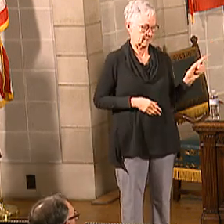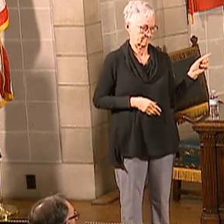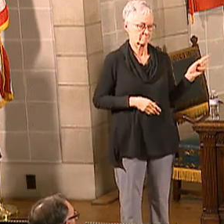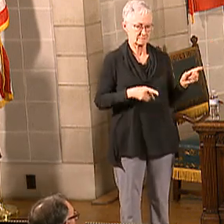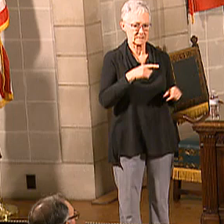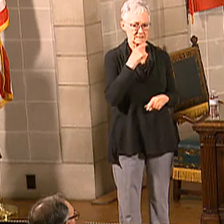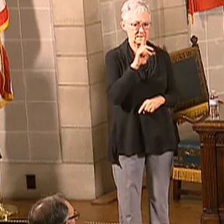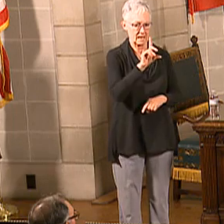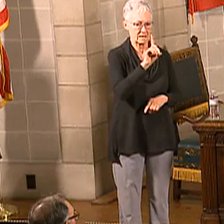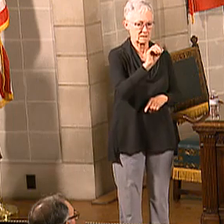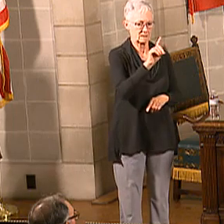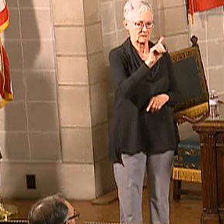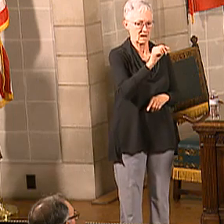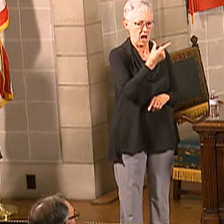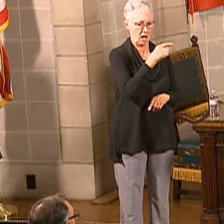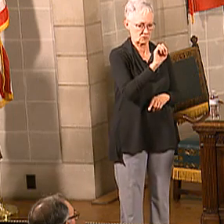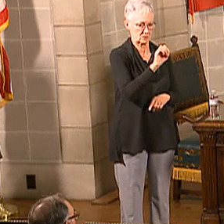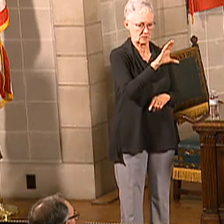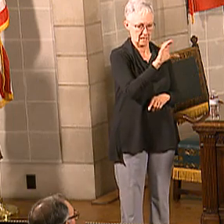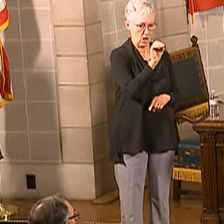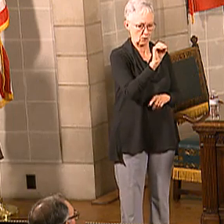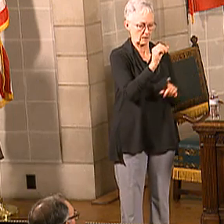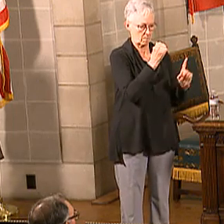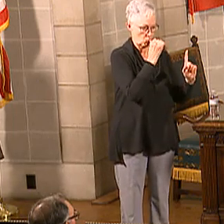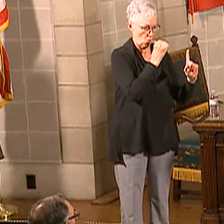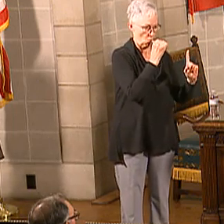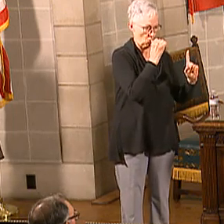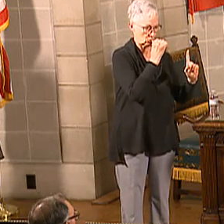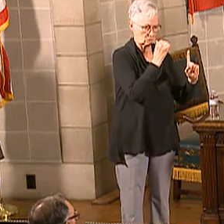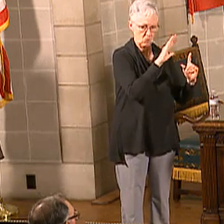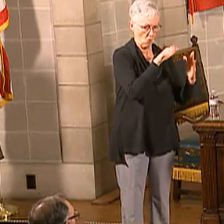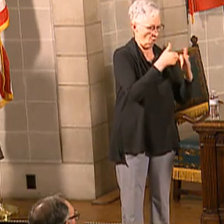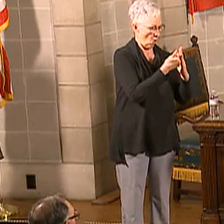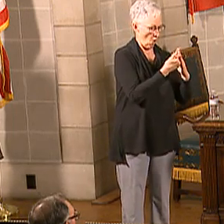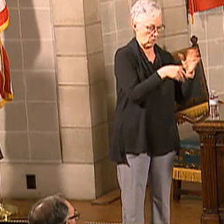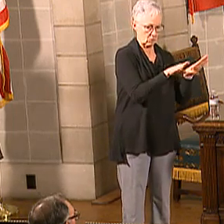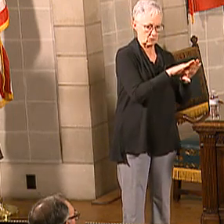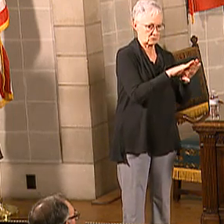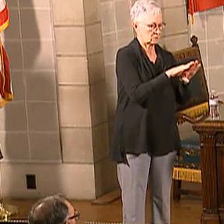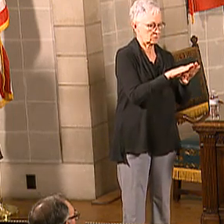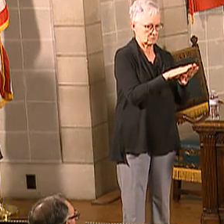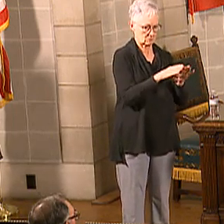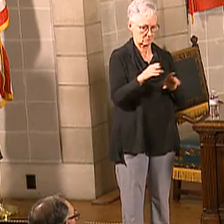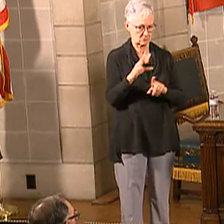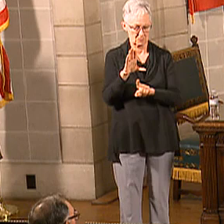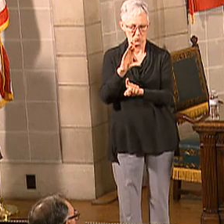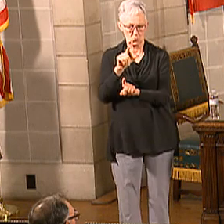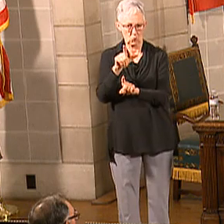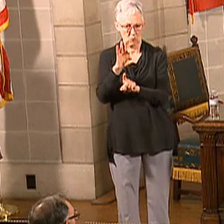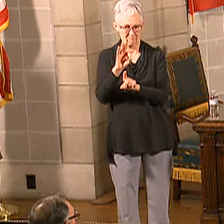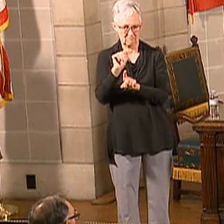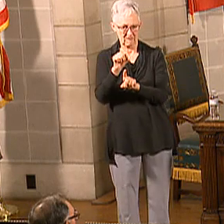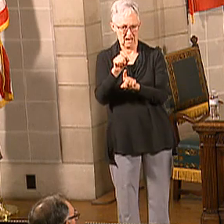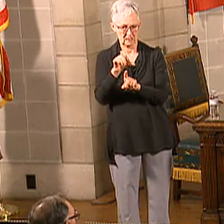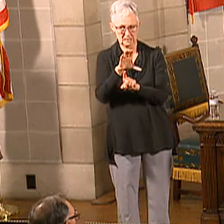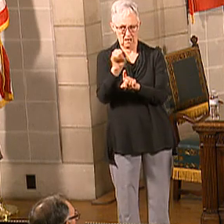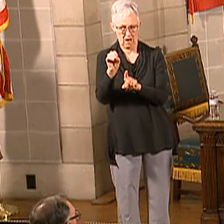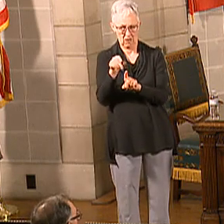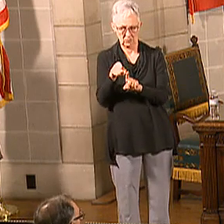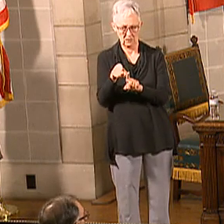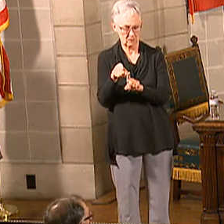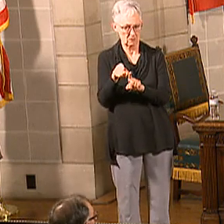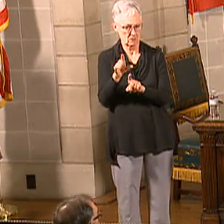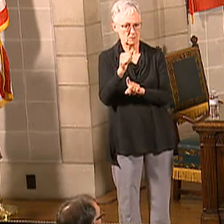Howells, Dodge County bars are closed, Howell bars are open, huh? Colfax County. Sorry, Colfax County bars are